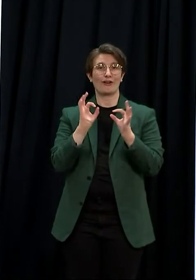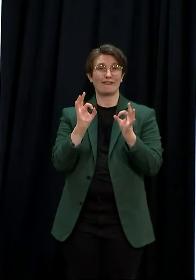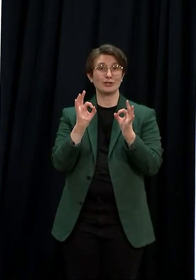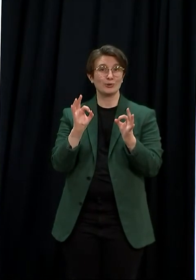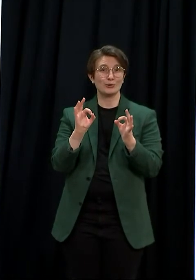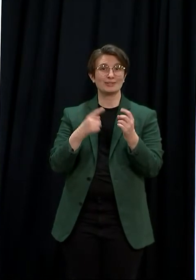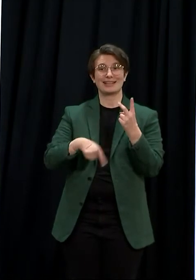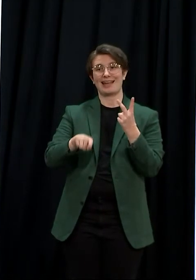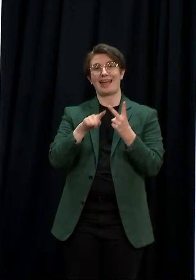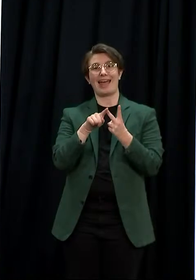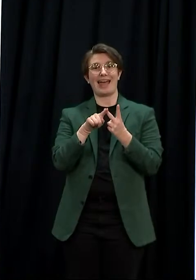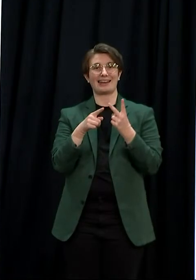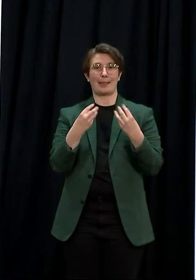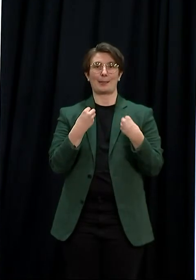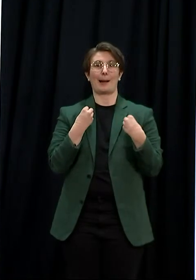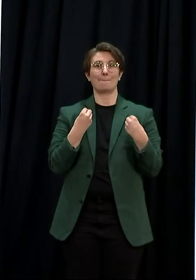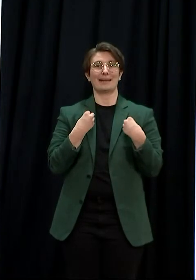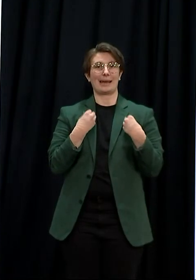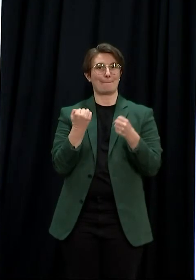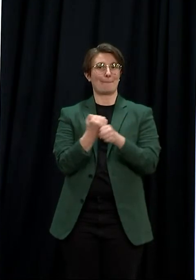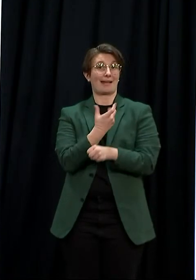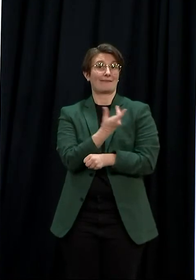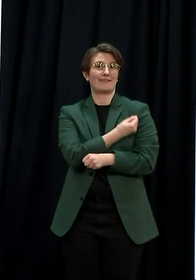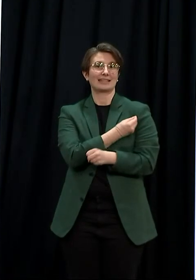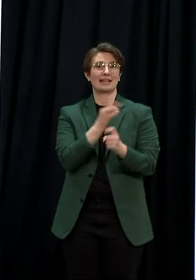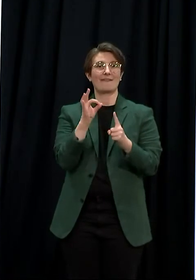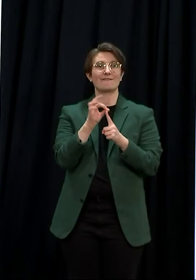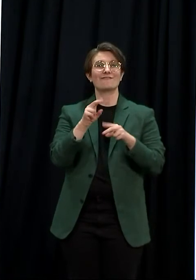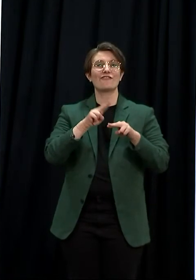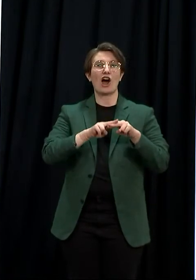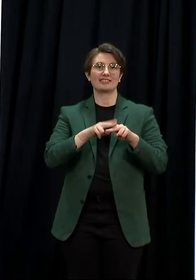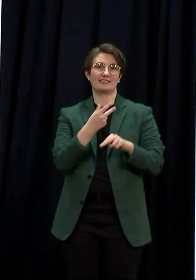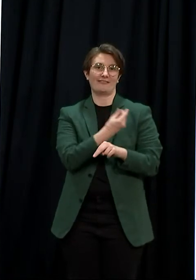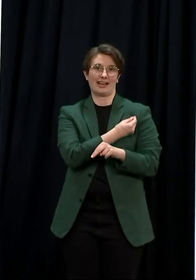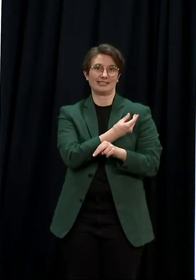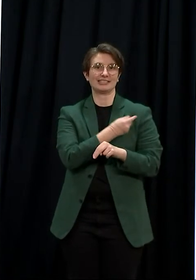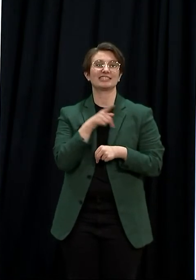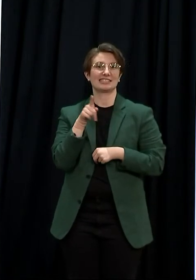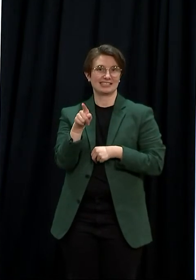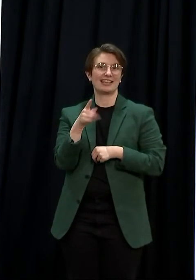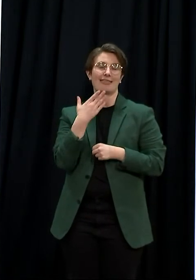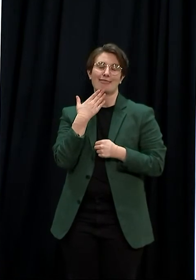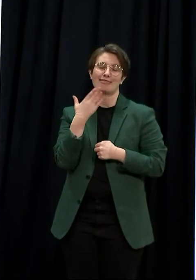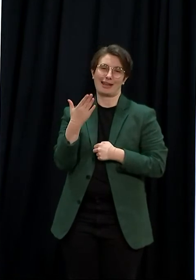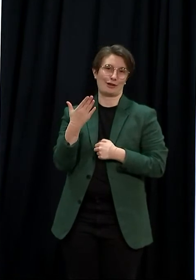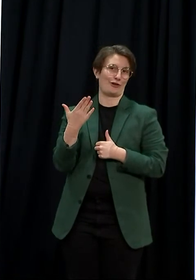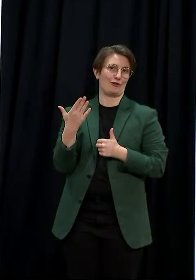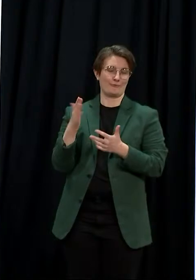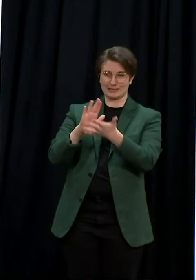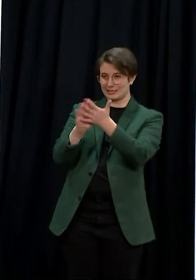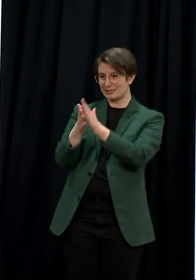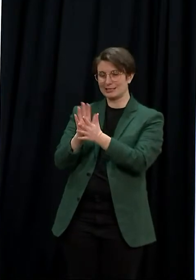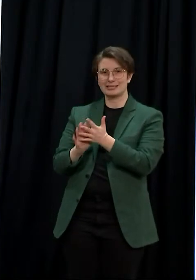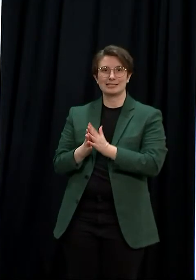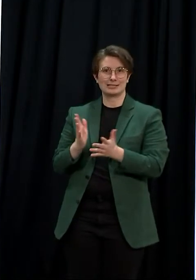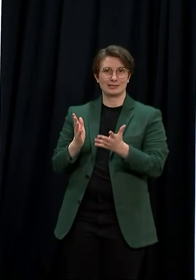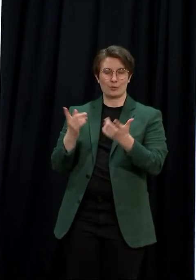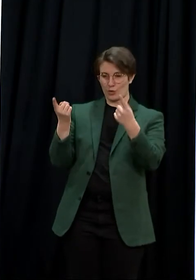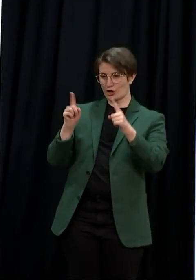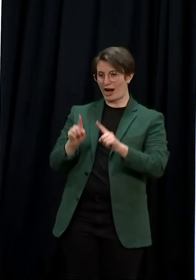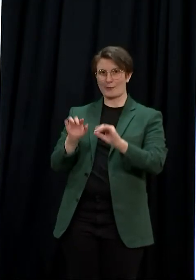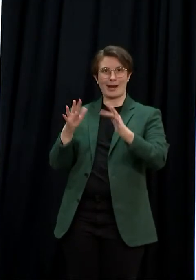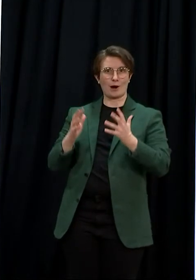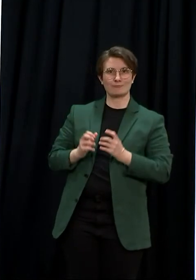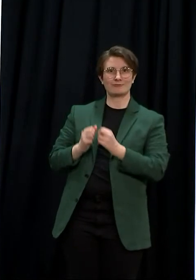deal. And thank you to the incredible work of our teams at the Ministry of Foreign Affairs and Trade, the Ministry of Health, MedSafe, Crown